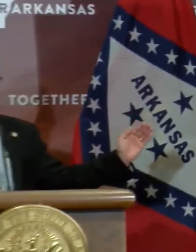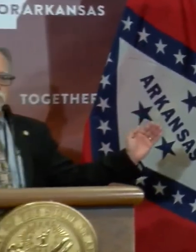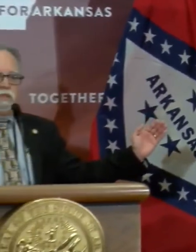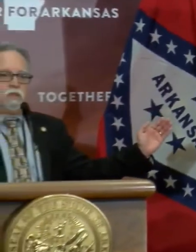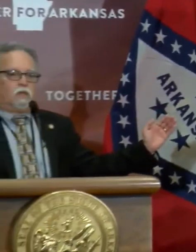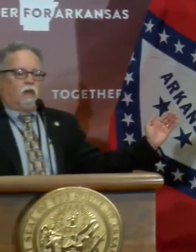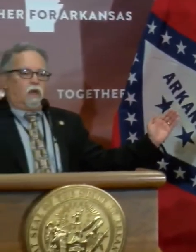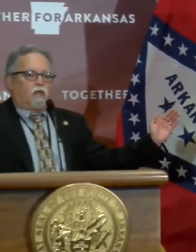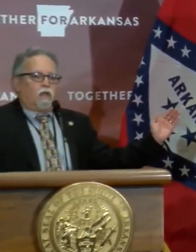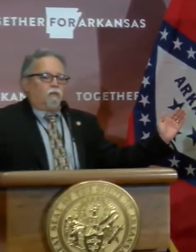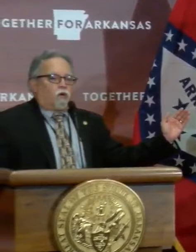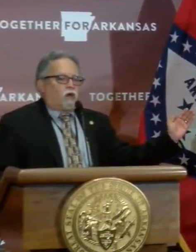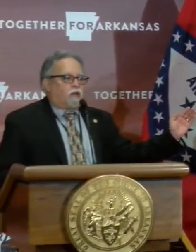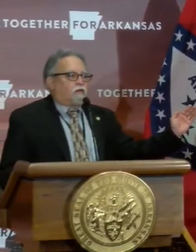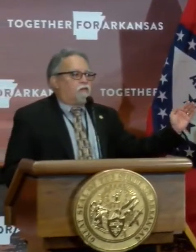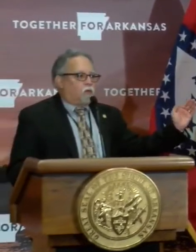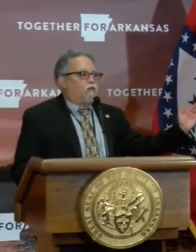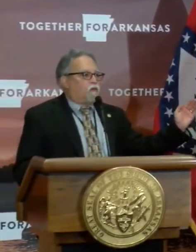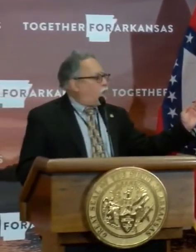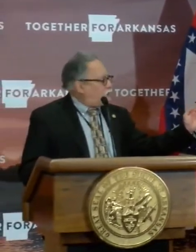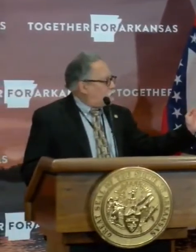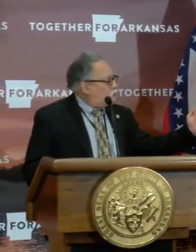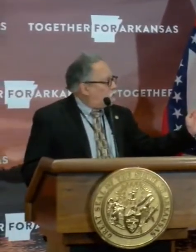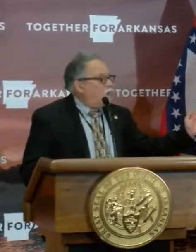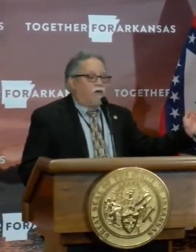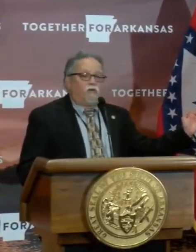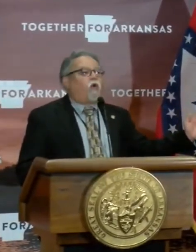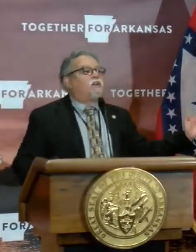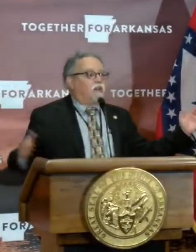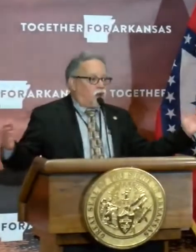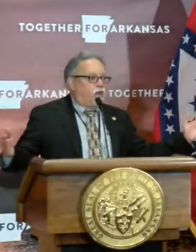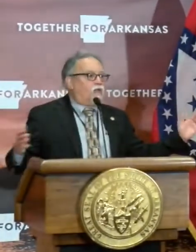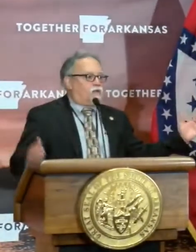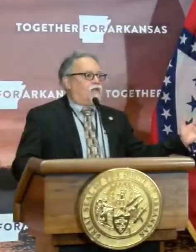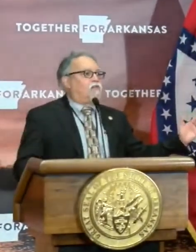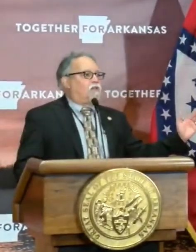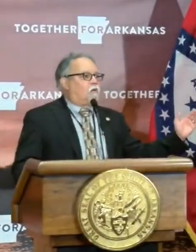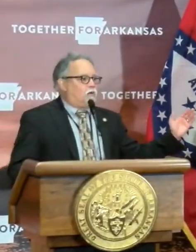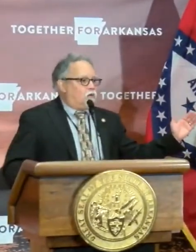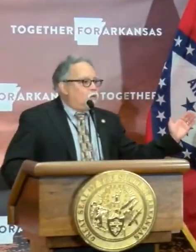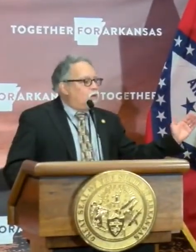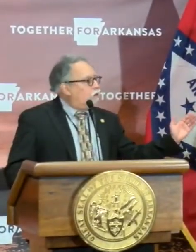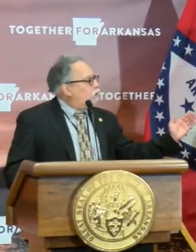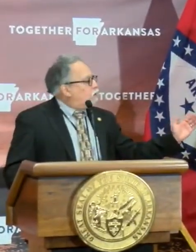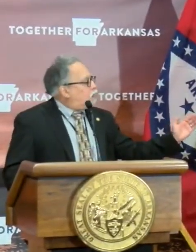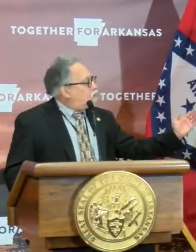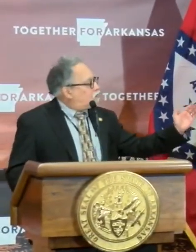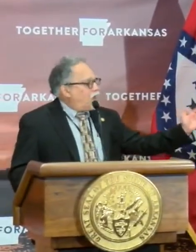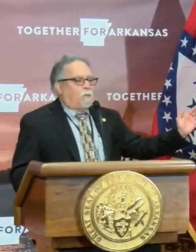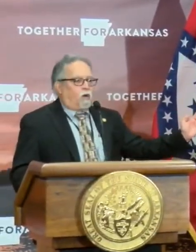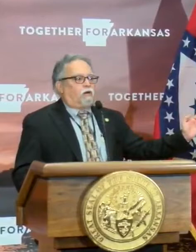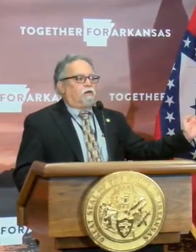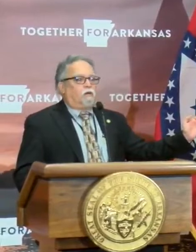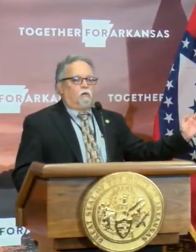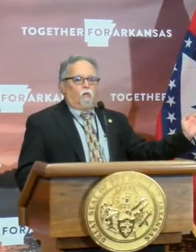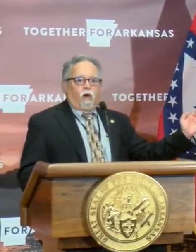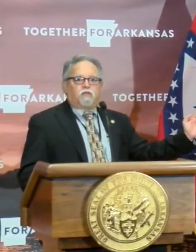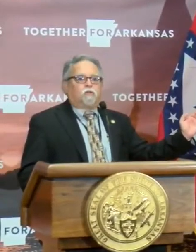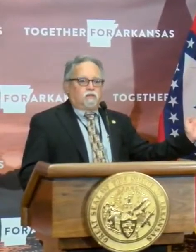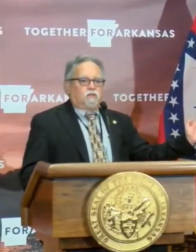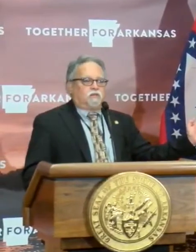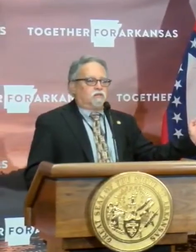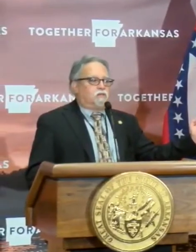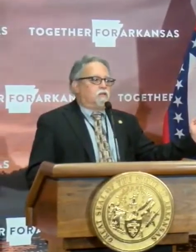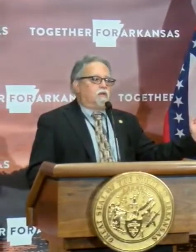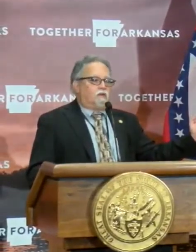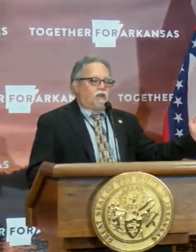up close. Keep your contacts as brief as possible. Avoid the hugging and kissing that we do. Stay apart. Watch